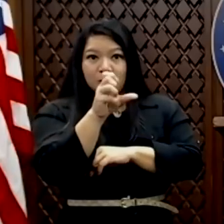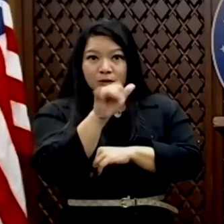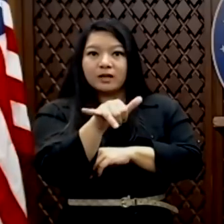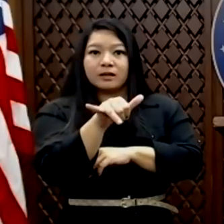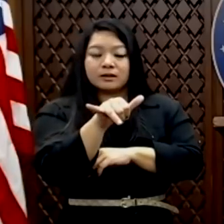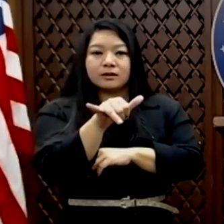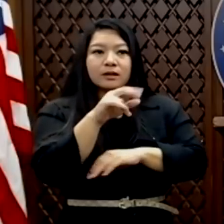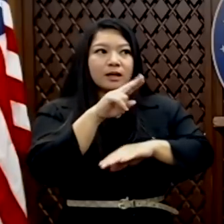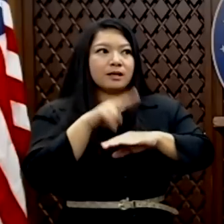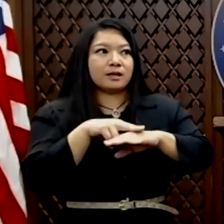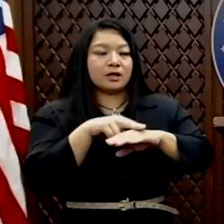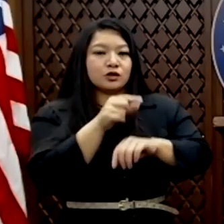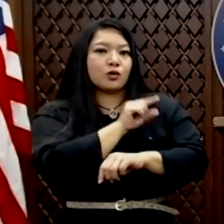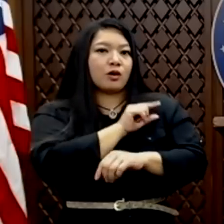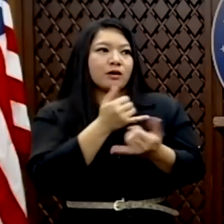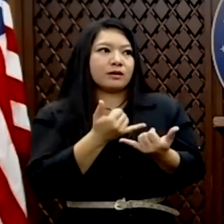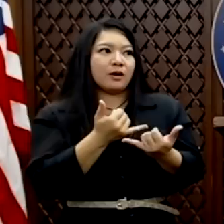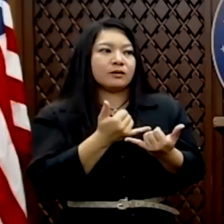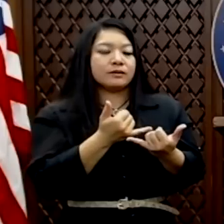the National Guard,